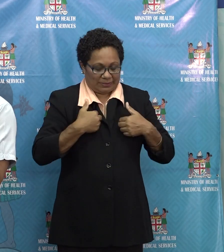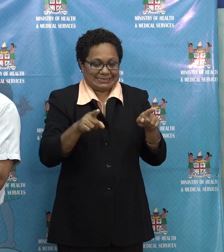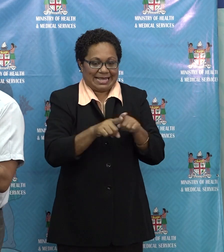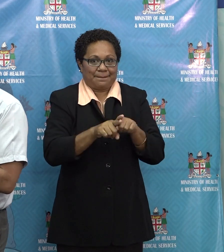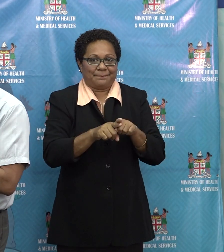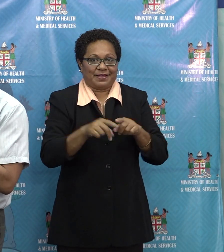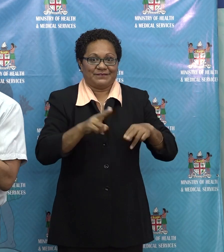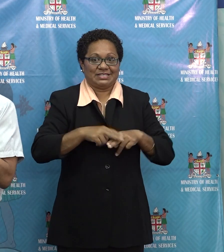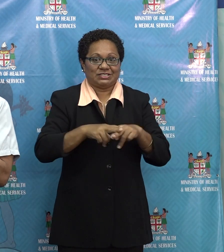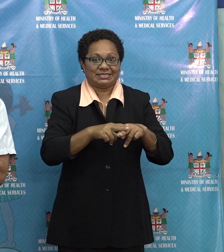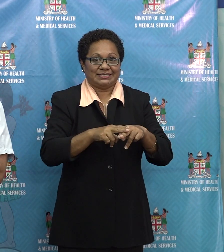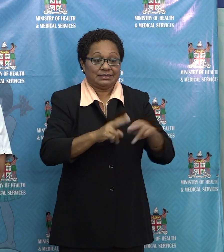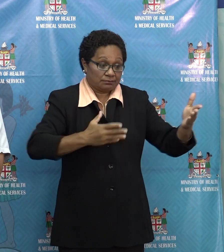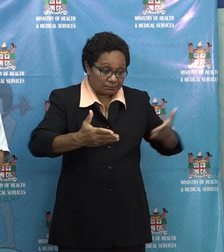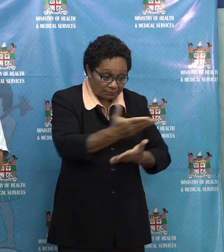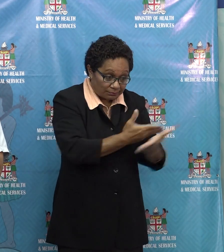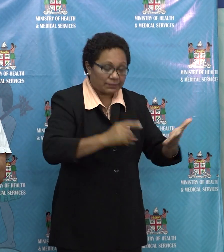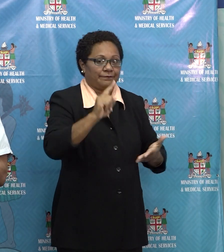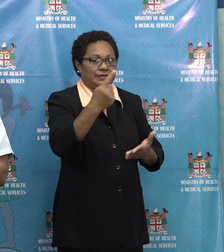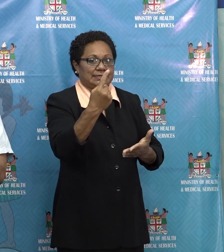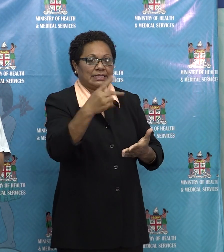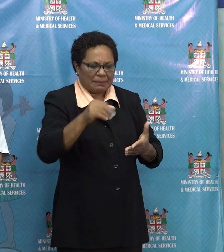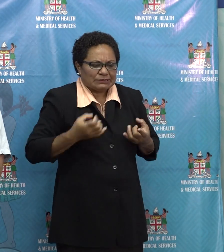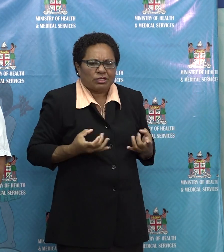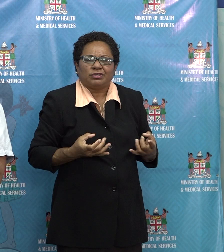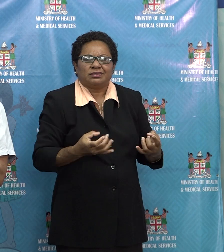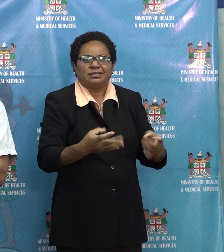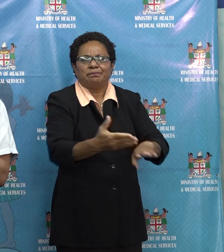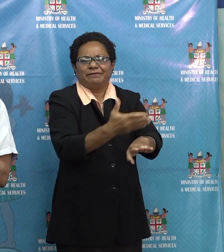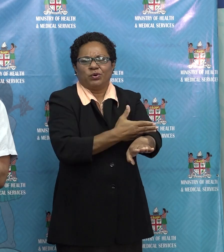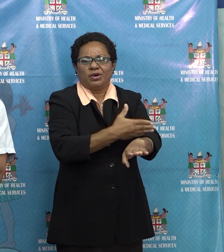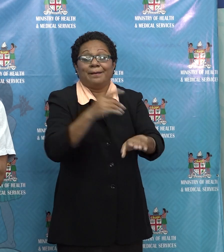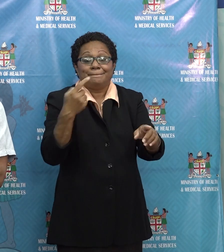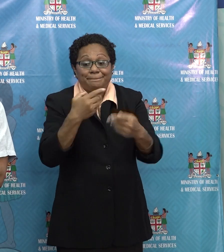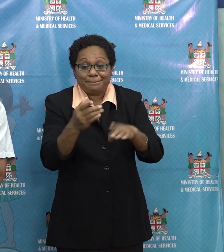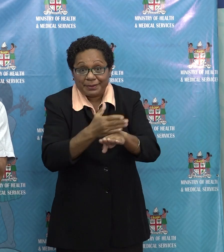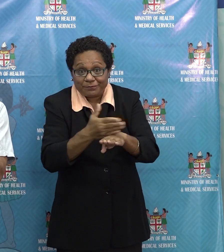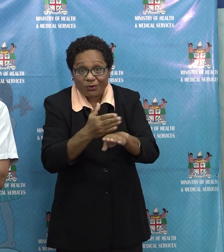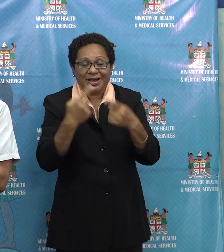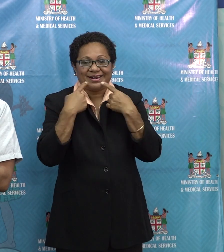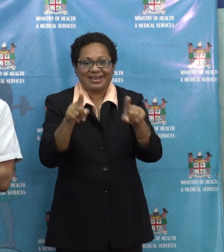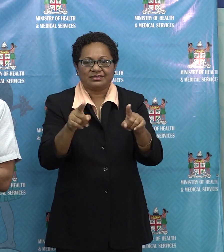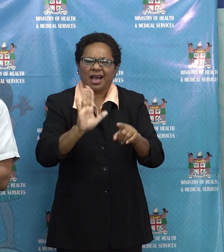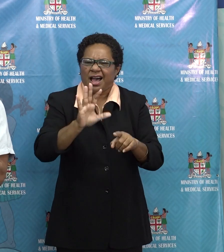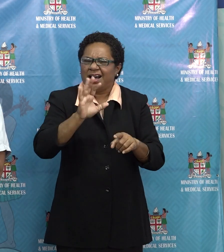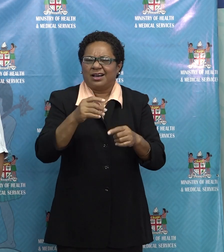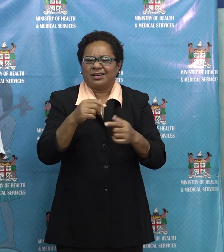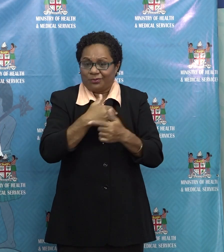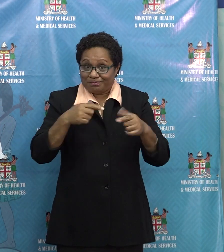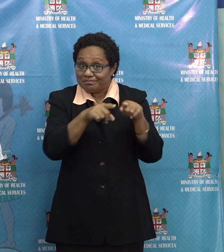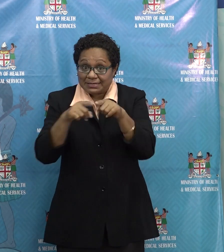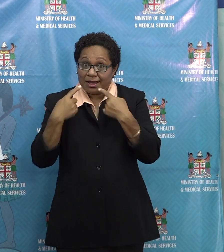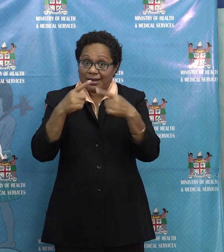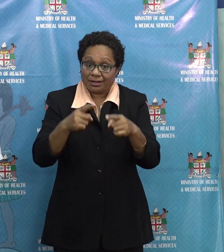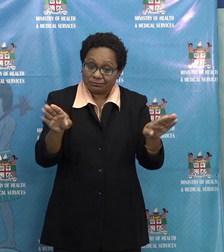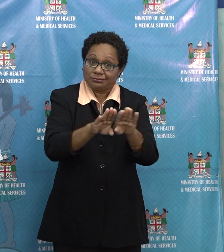are currently indulging in to see how we can evolve so that we have options. We are not saying that we are going into that severe lockdown, but we are